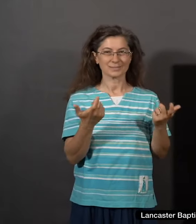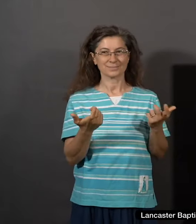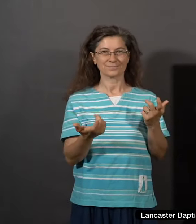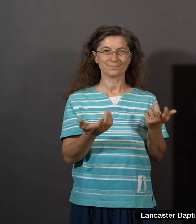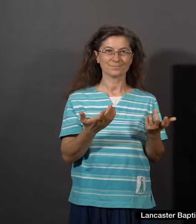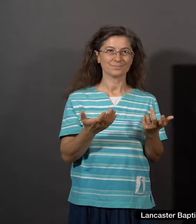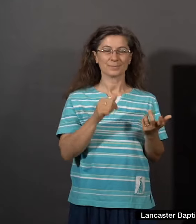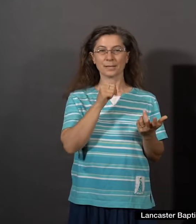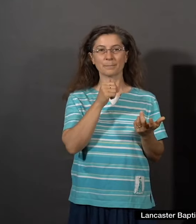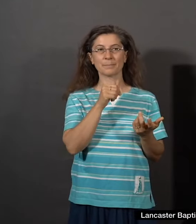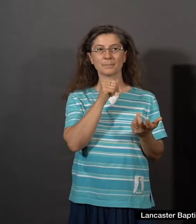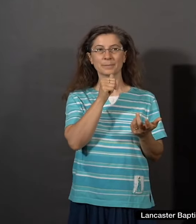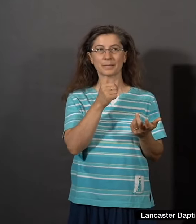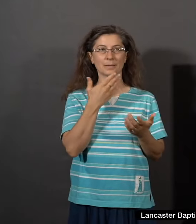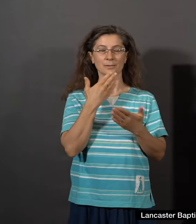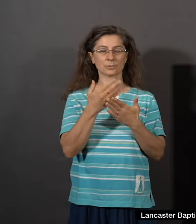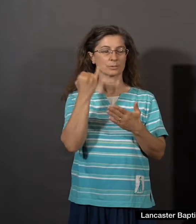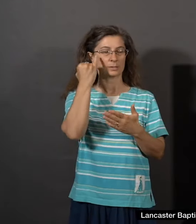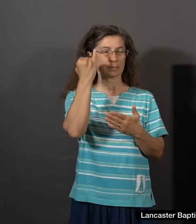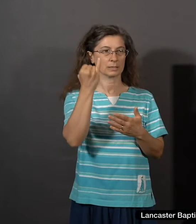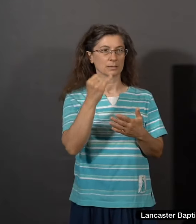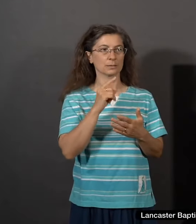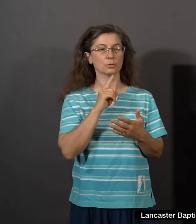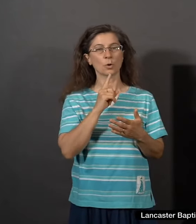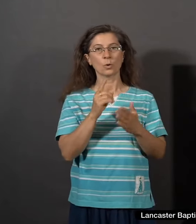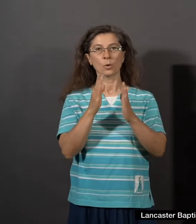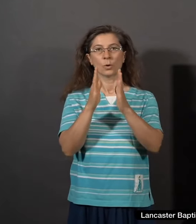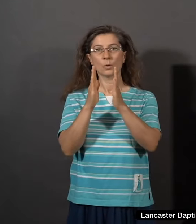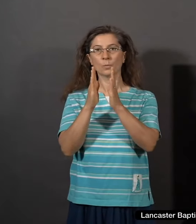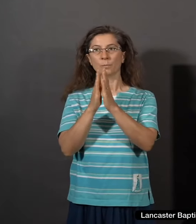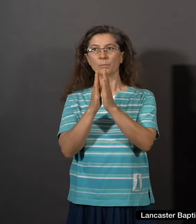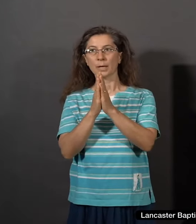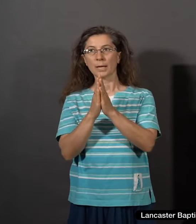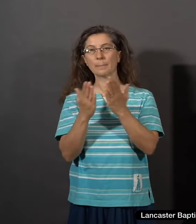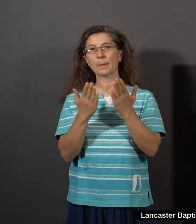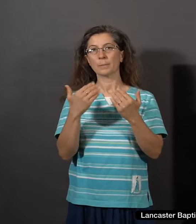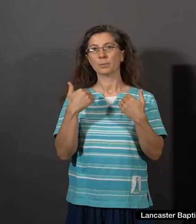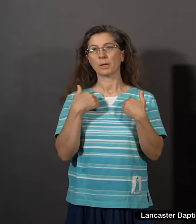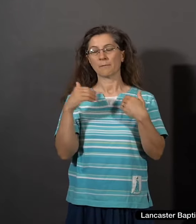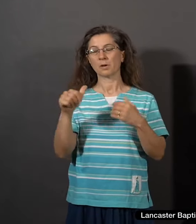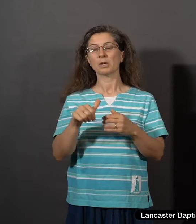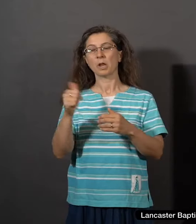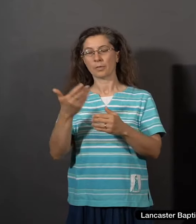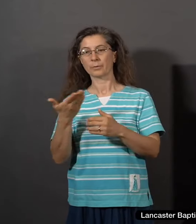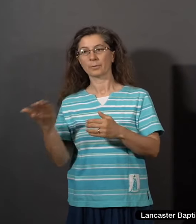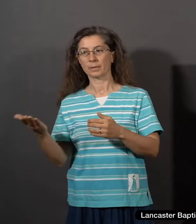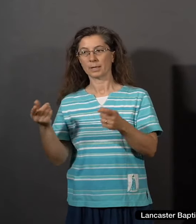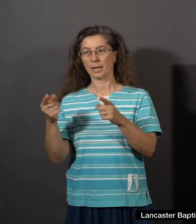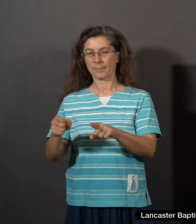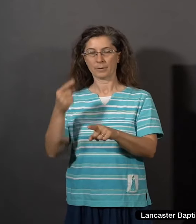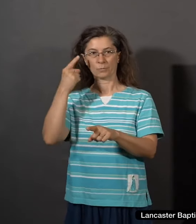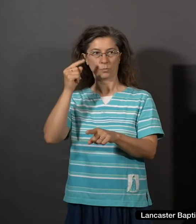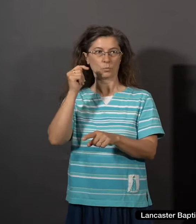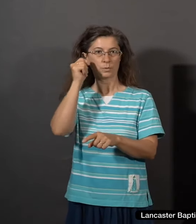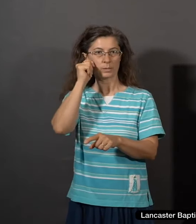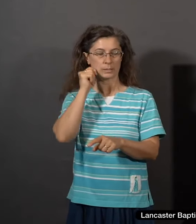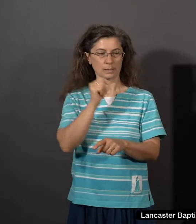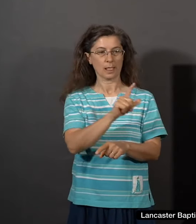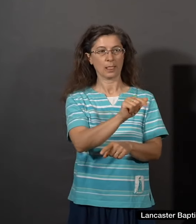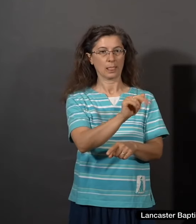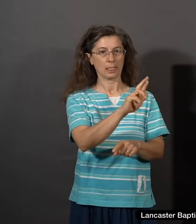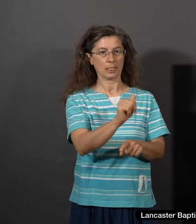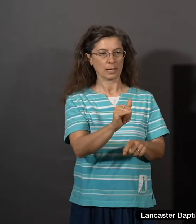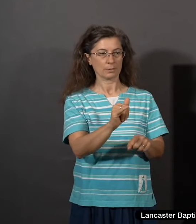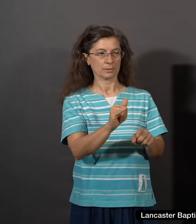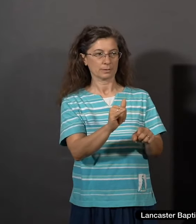that's the way to have team camp and so uh pray that we can have an alternate for the teens uh and uh larry's working on that right